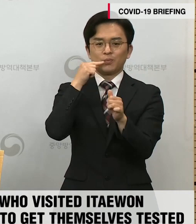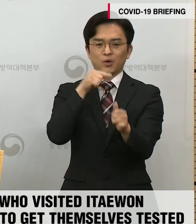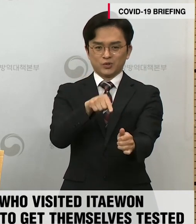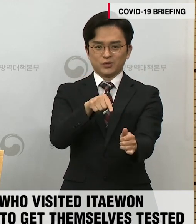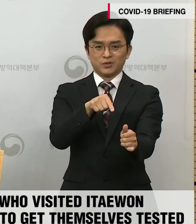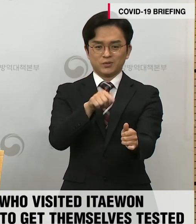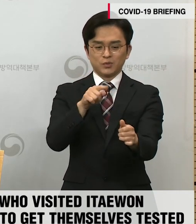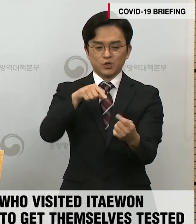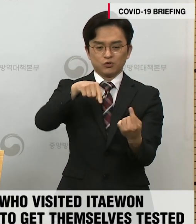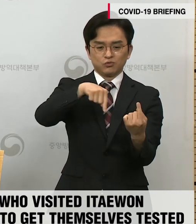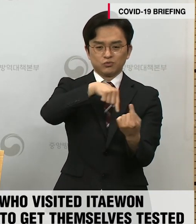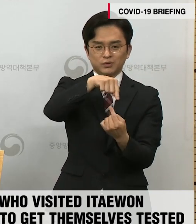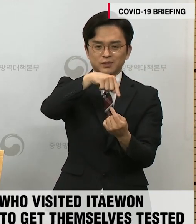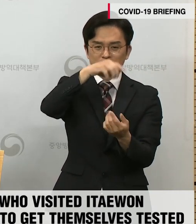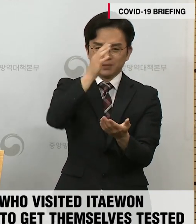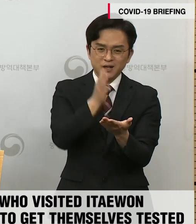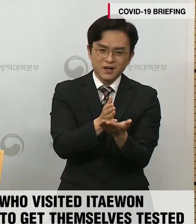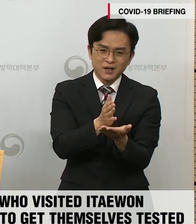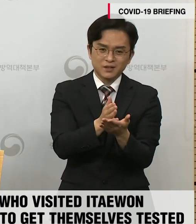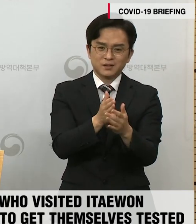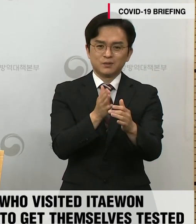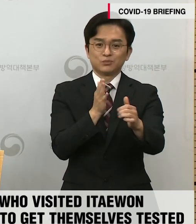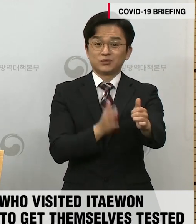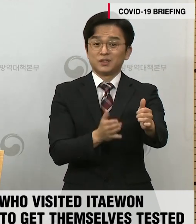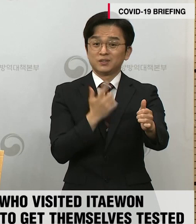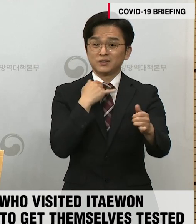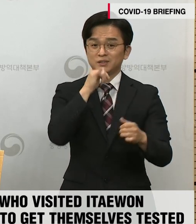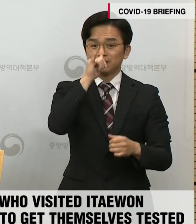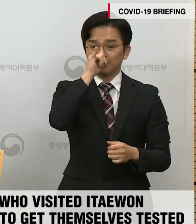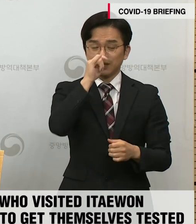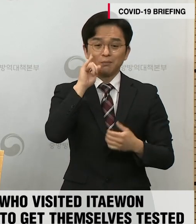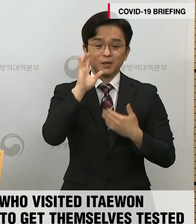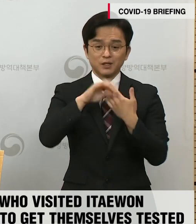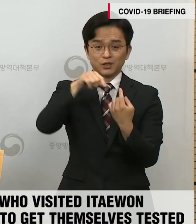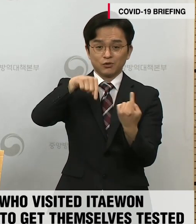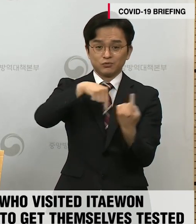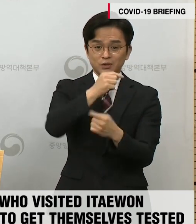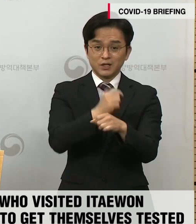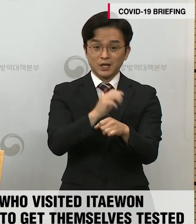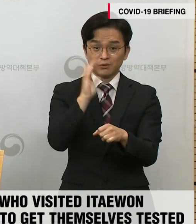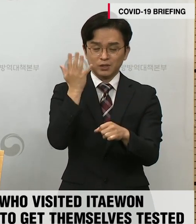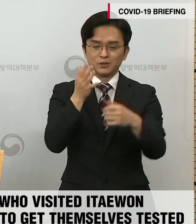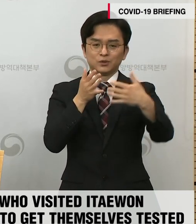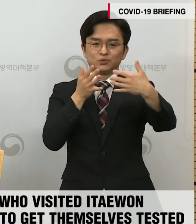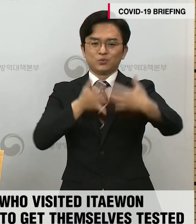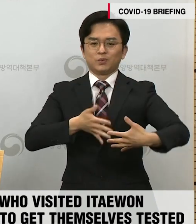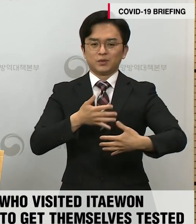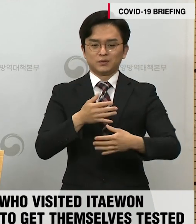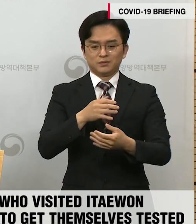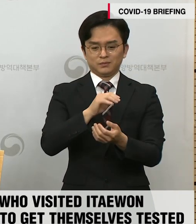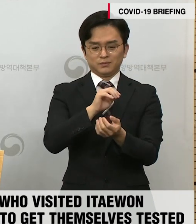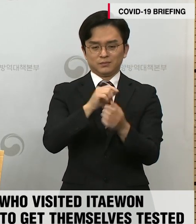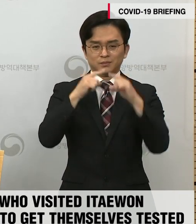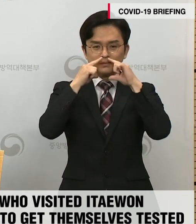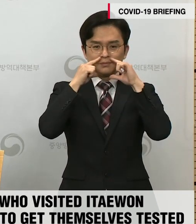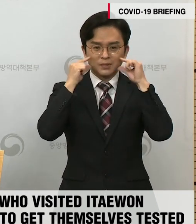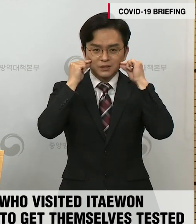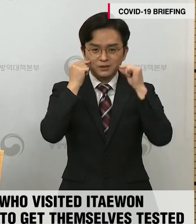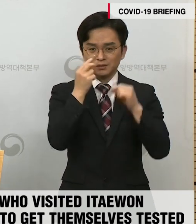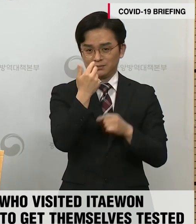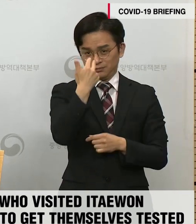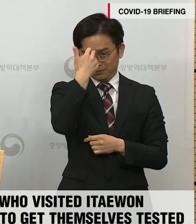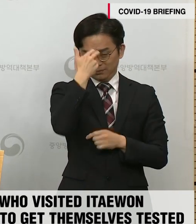are recommending that all nightlife establishments suspend operations for a month. And if these facilities need to be